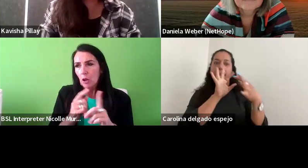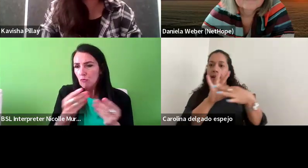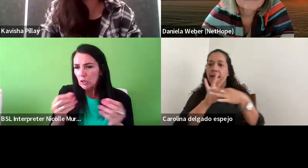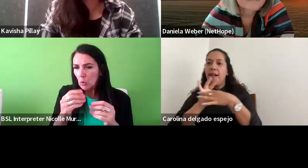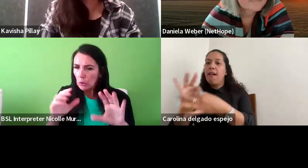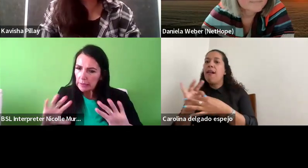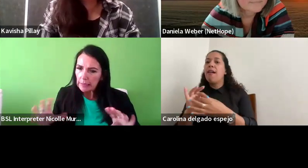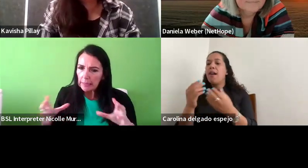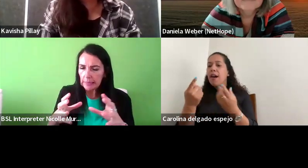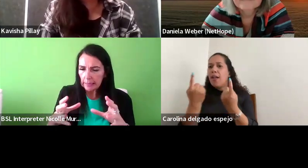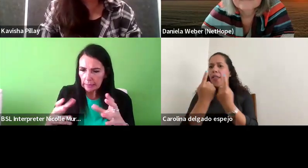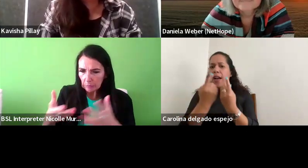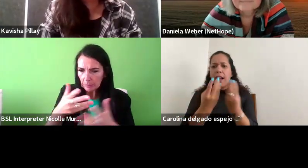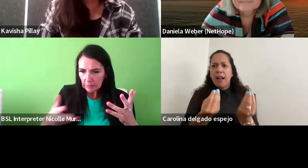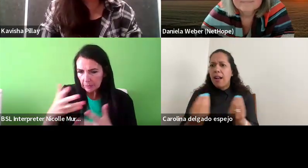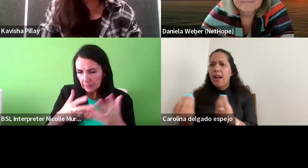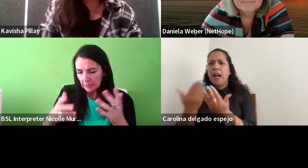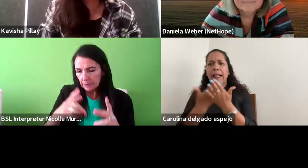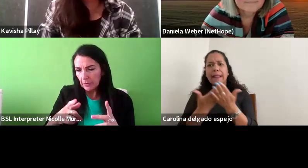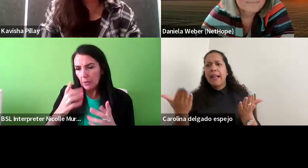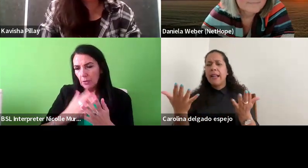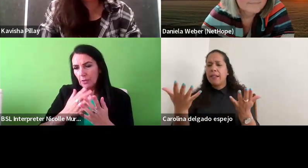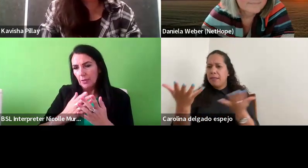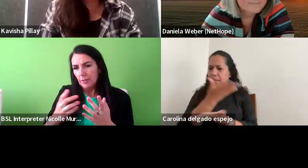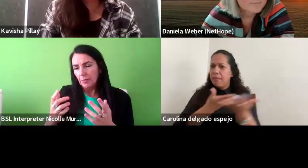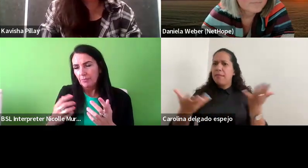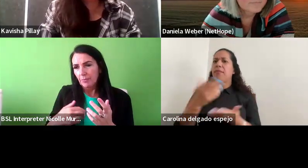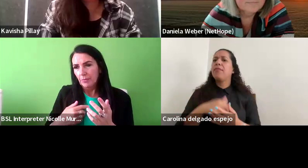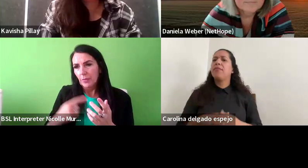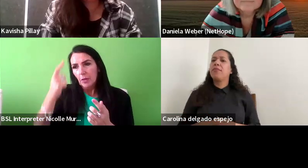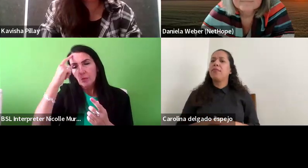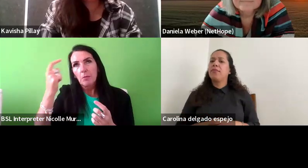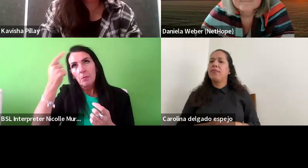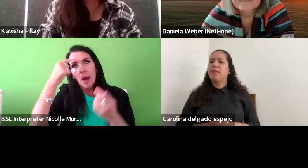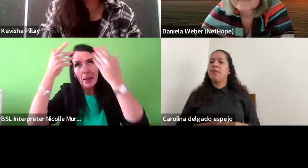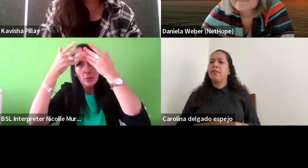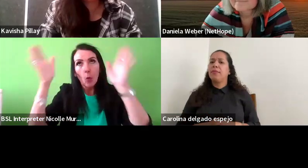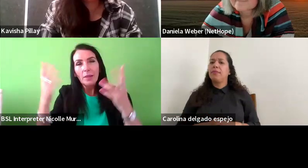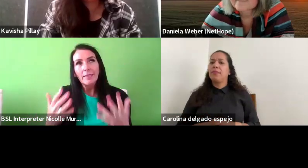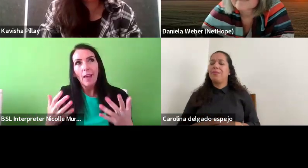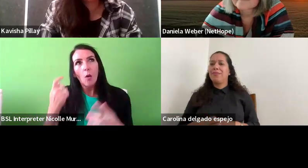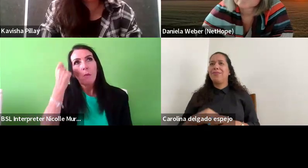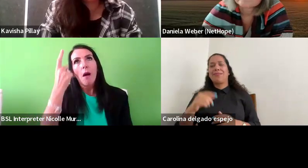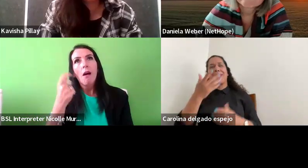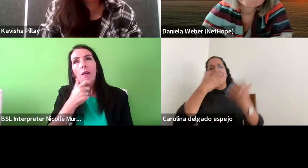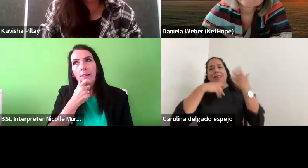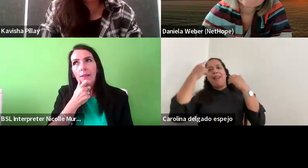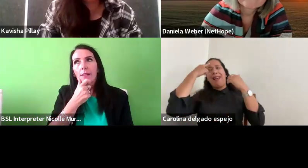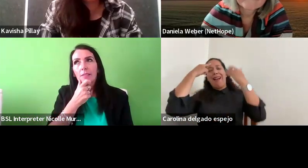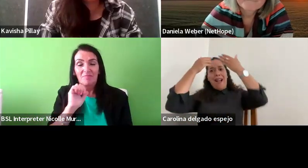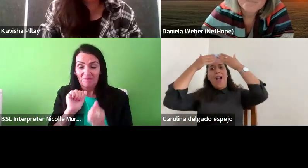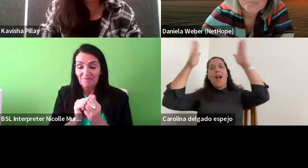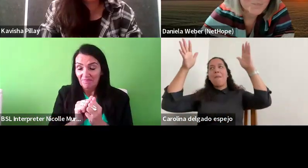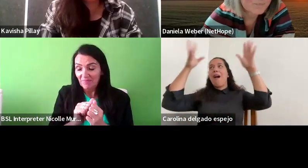resources. As I said, it really has opened, I think, also my horizon in that sense. As I said, I admit we're totally behind.